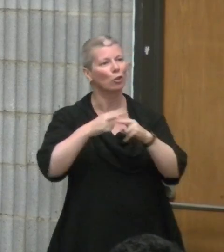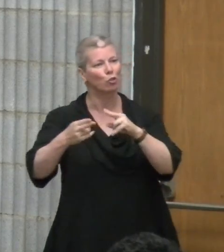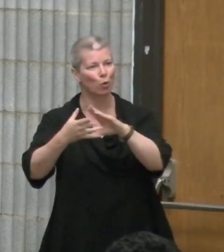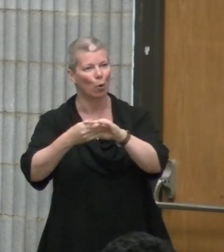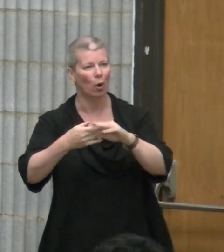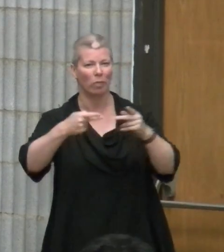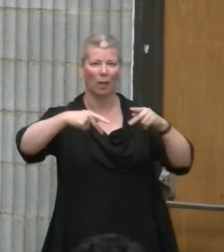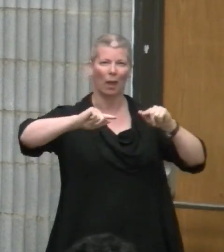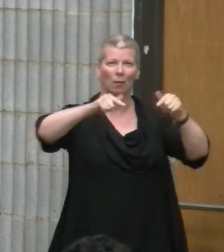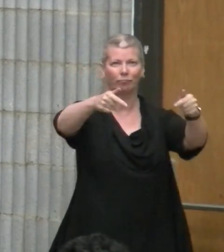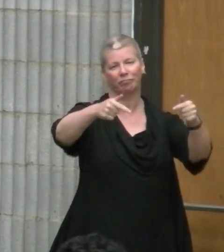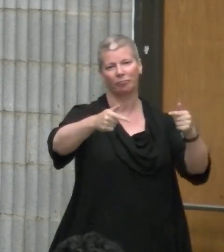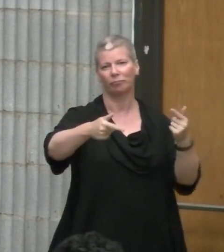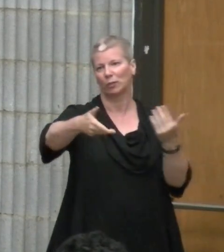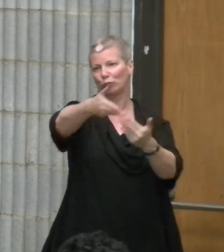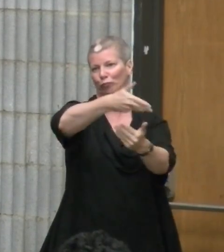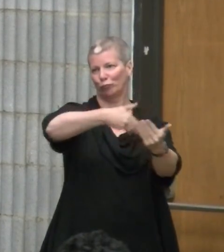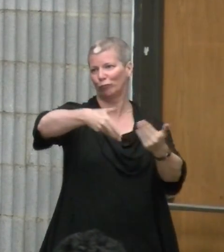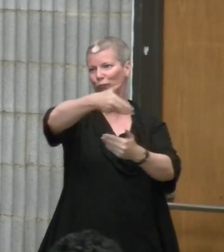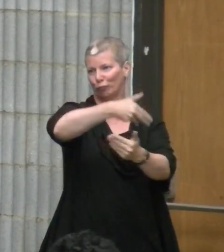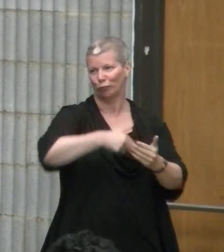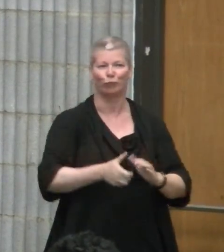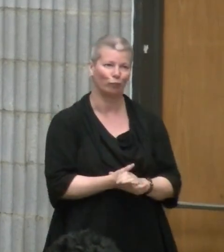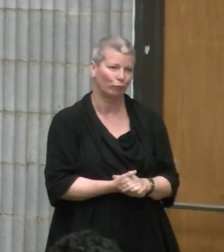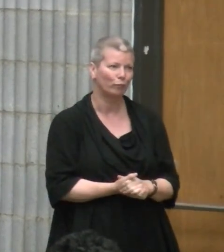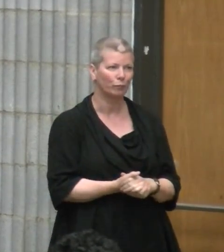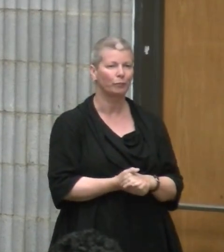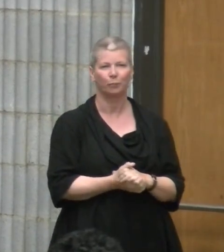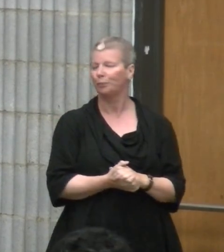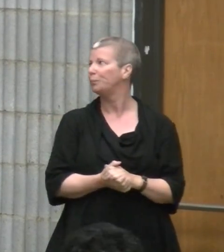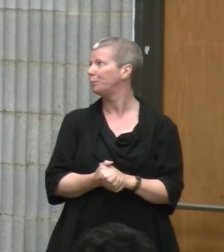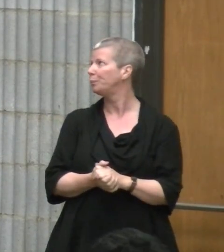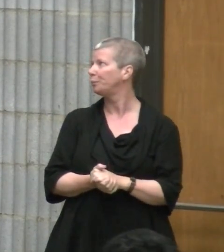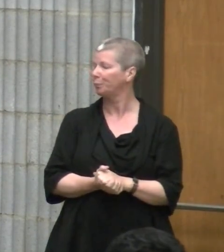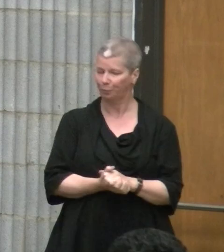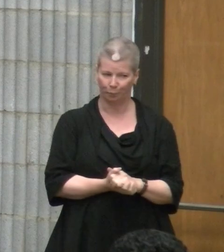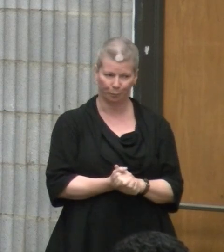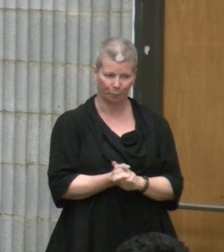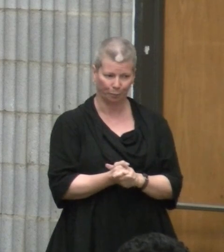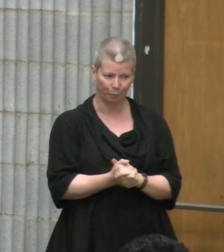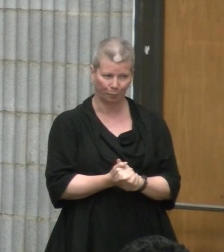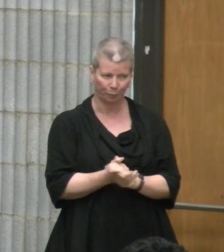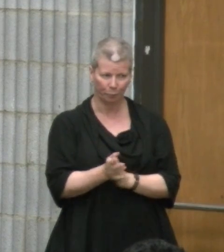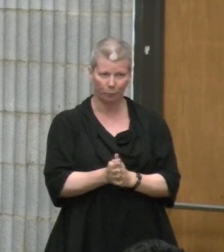socialize, because we don't have a ton more planned for this session, just for reasons.